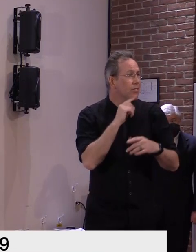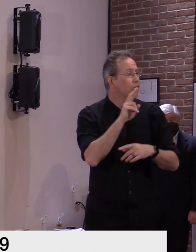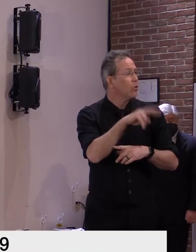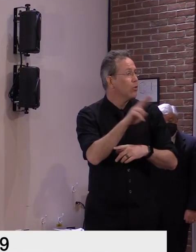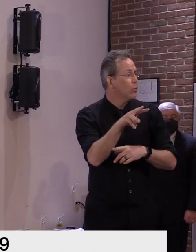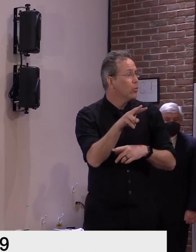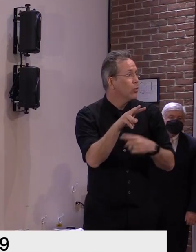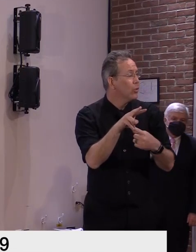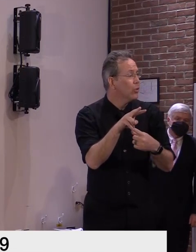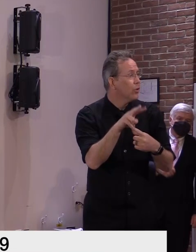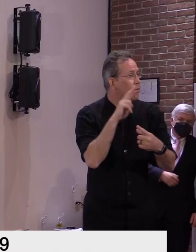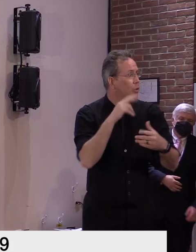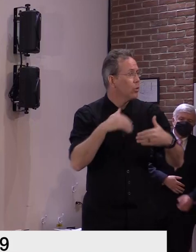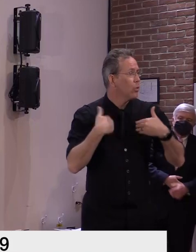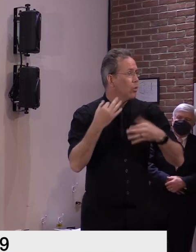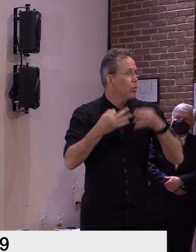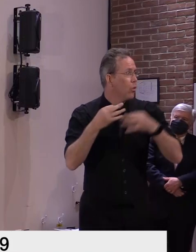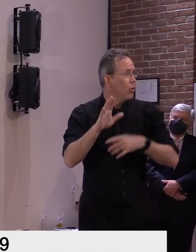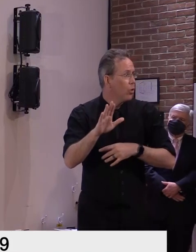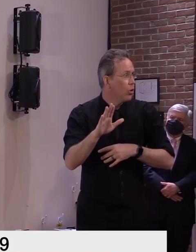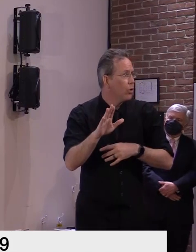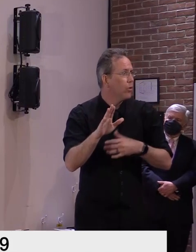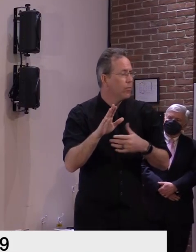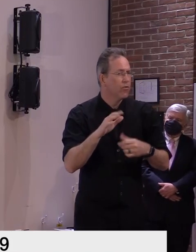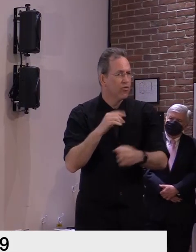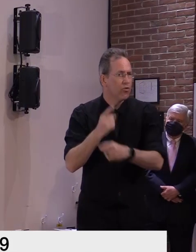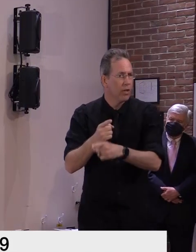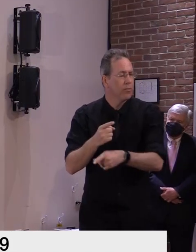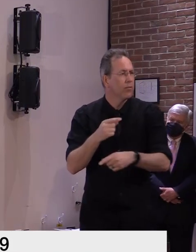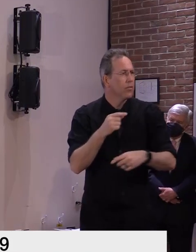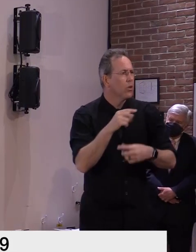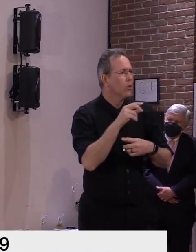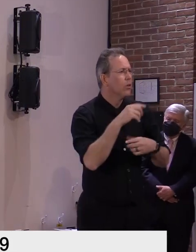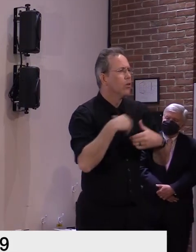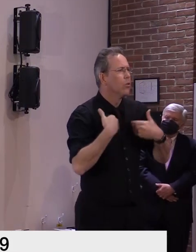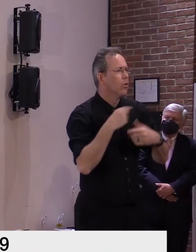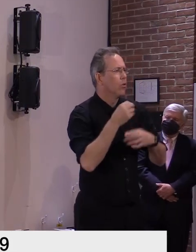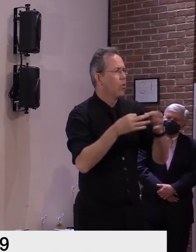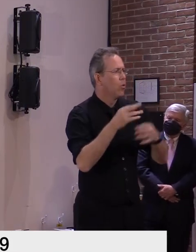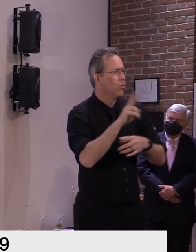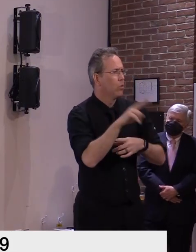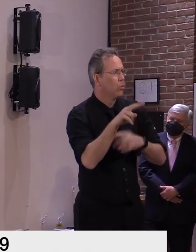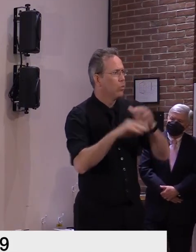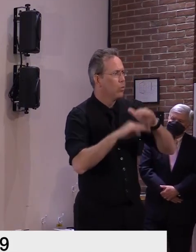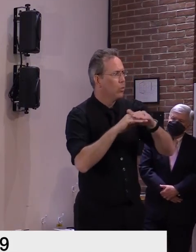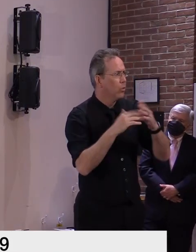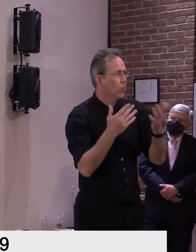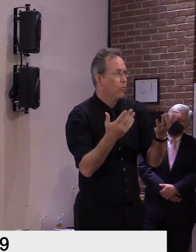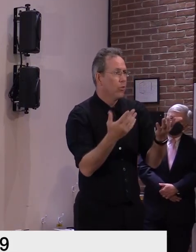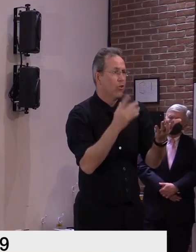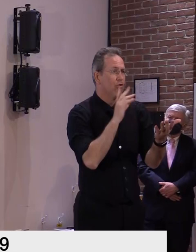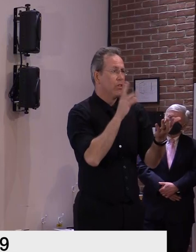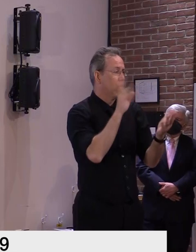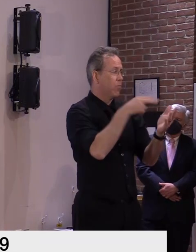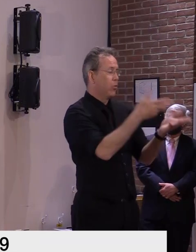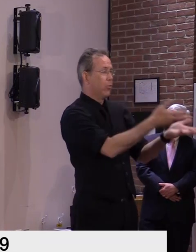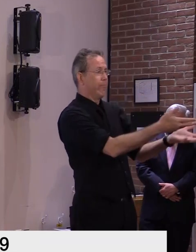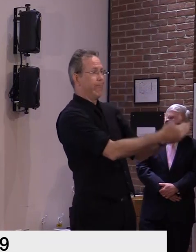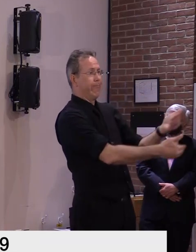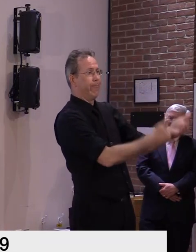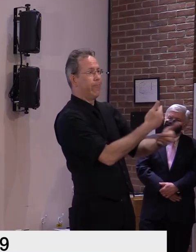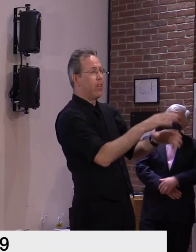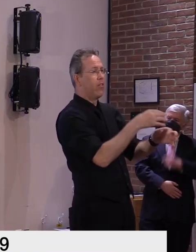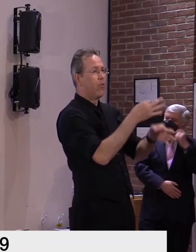that area. So this is a product of legislation, and I know there were parameters around